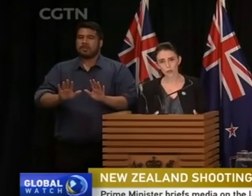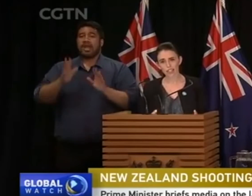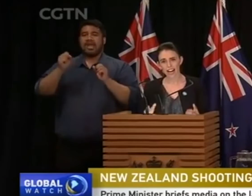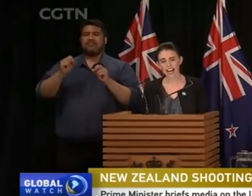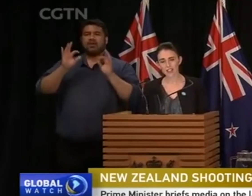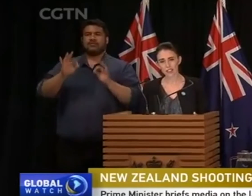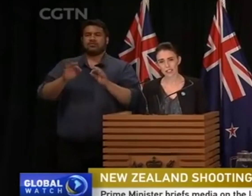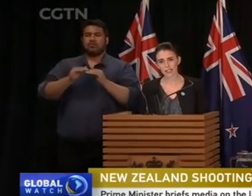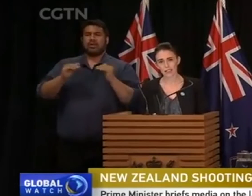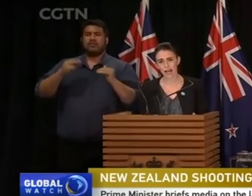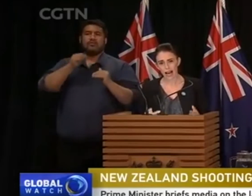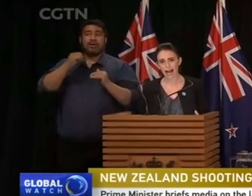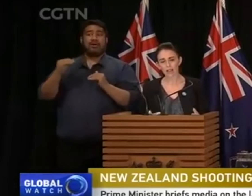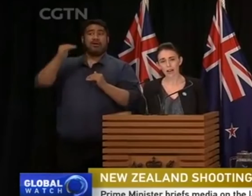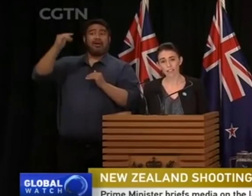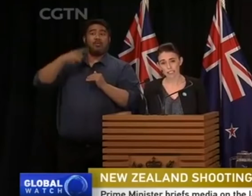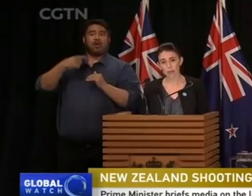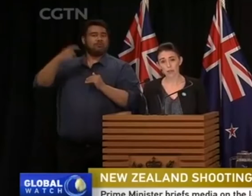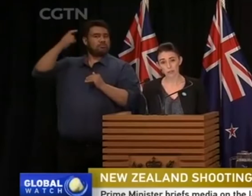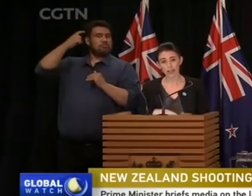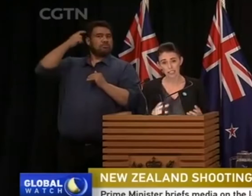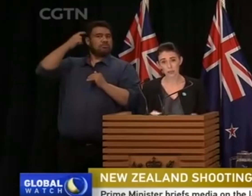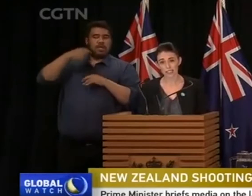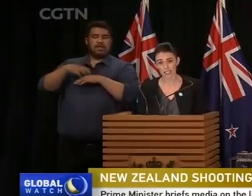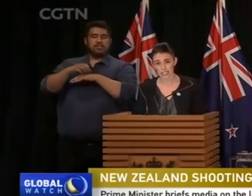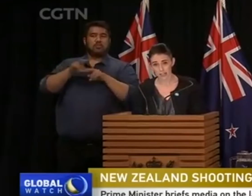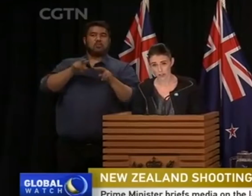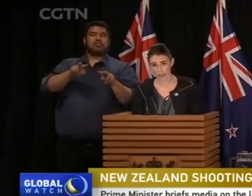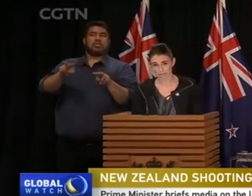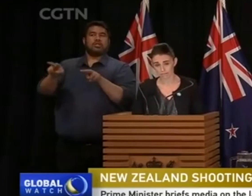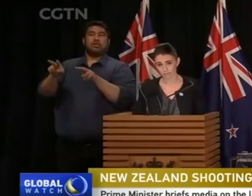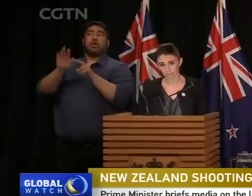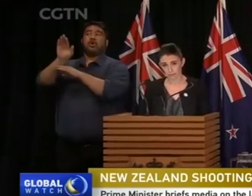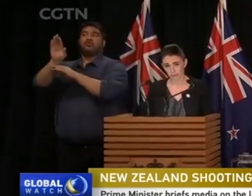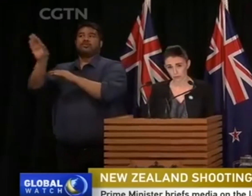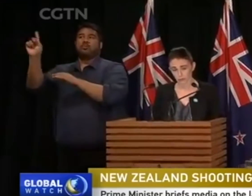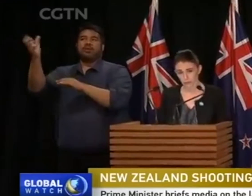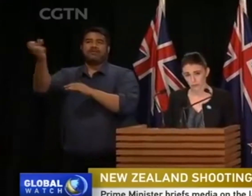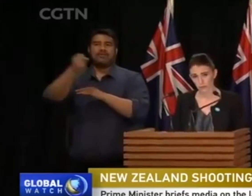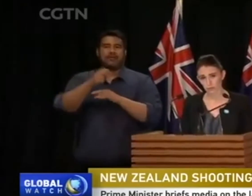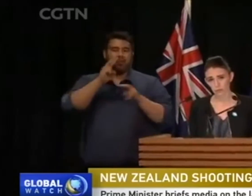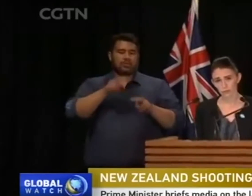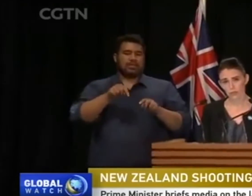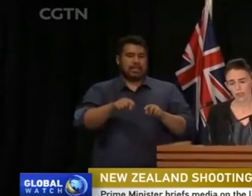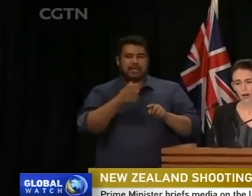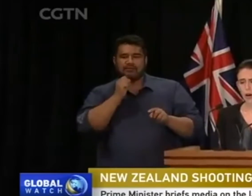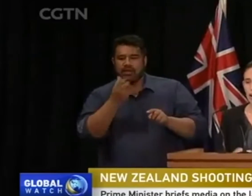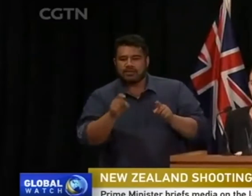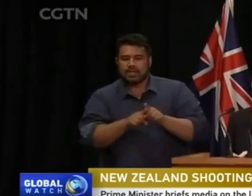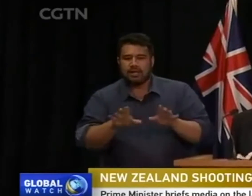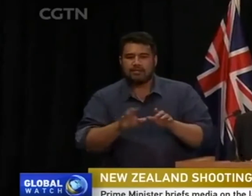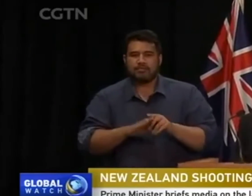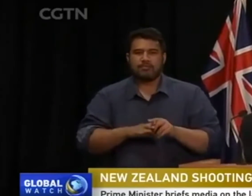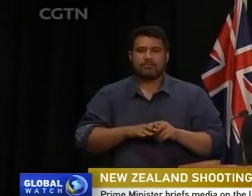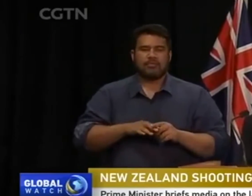to ensure that our agencies are live to some of those patterns we see internationally. How bad is that spike?